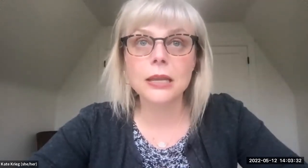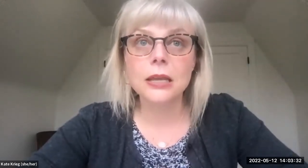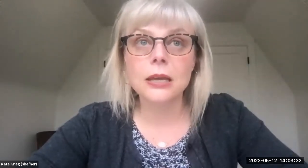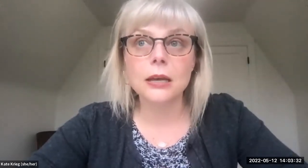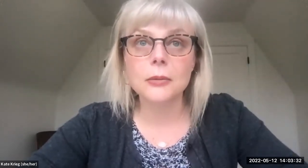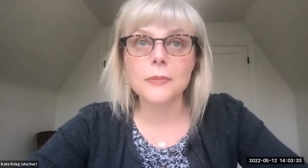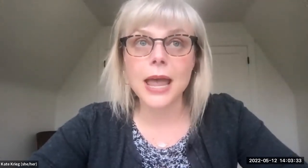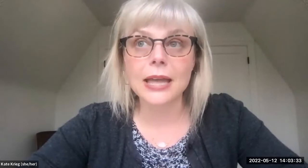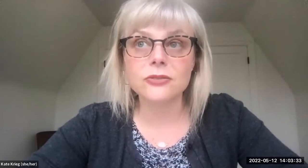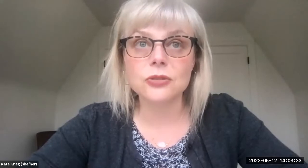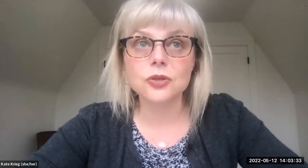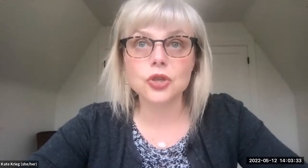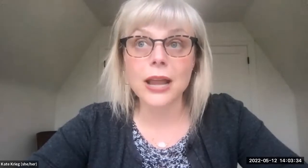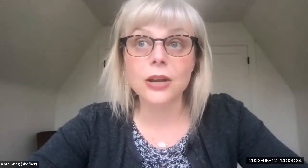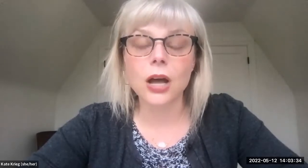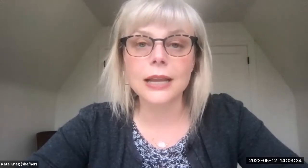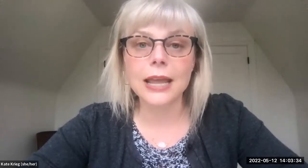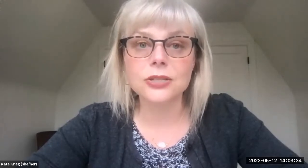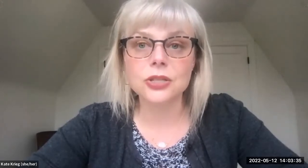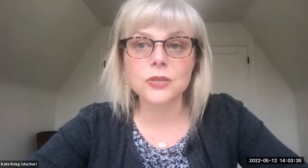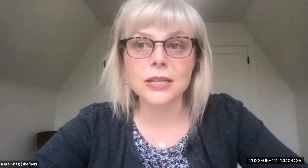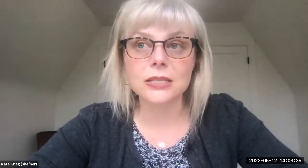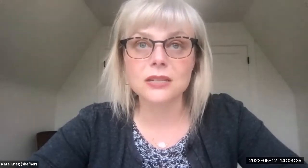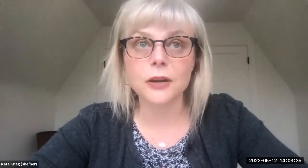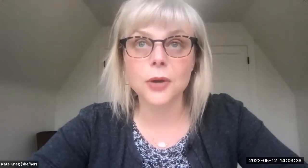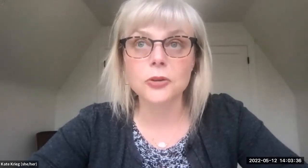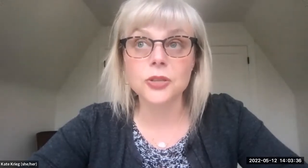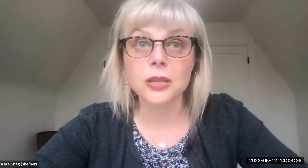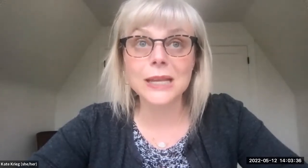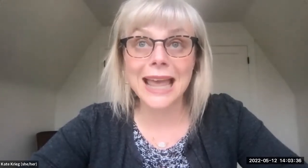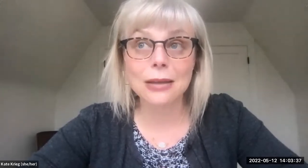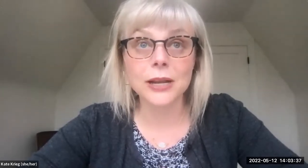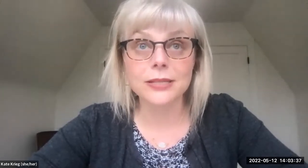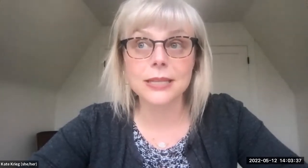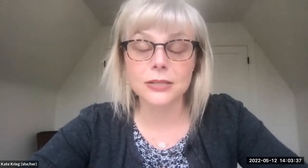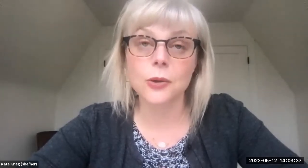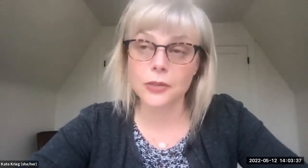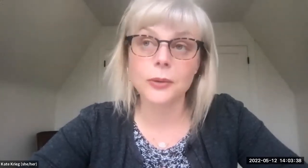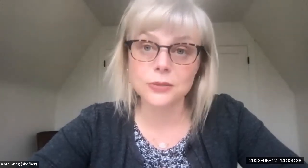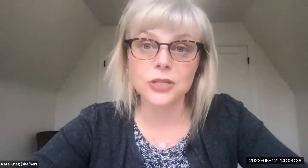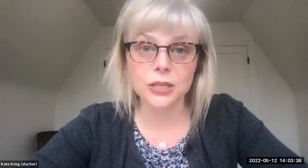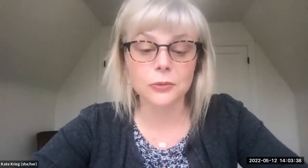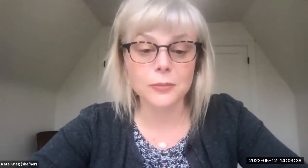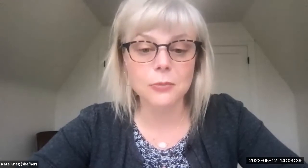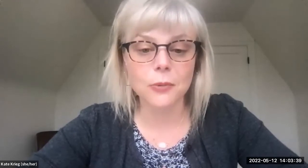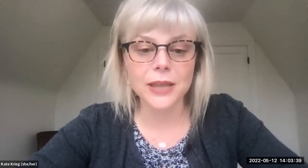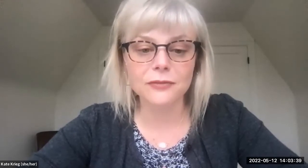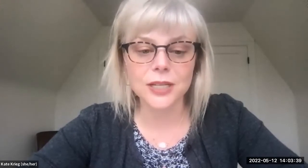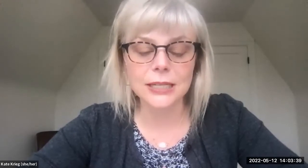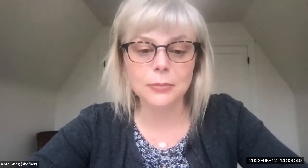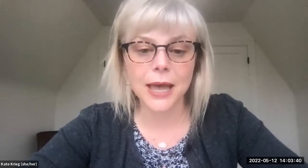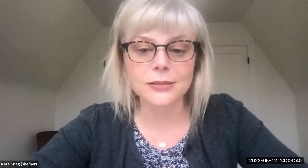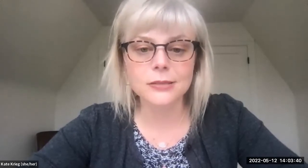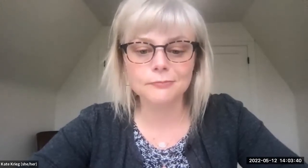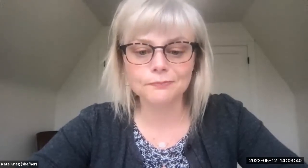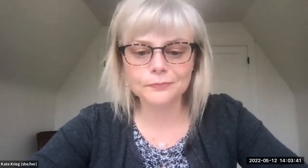it and try it on and use it as a different approach so that we can break the status quo. Otherwise, we're just going to repeat what we have done